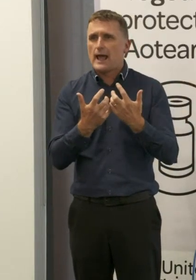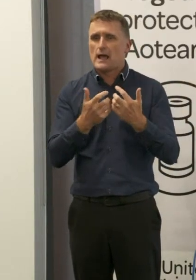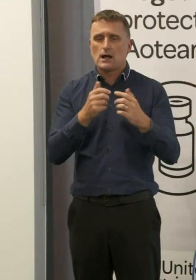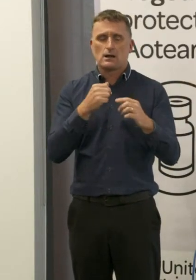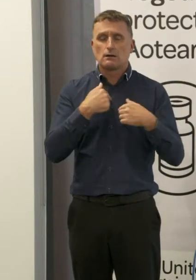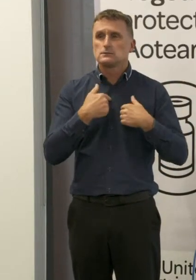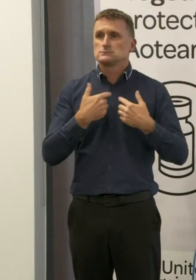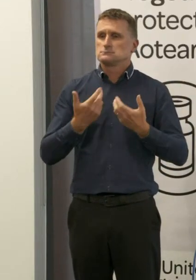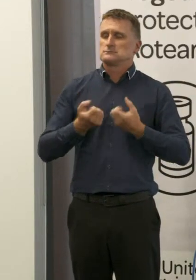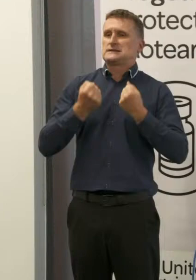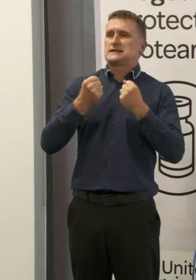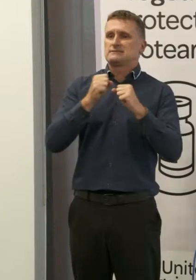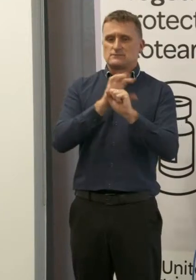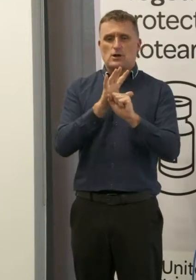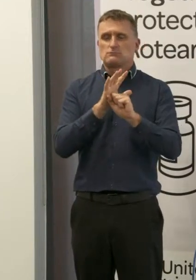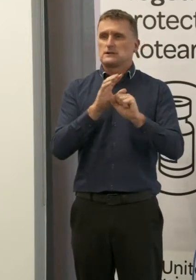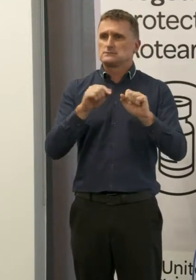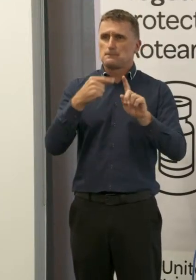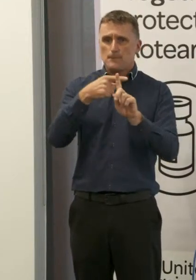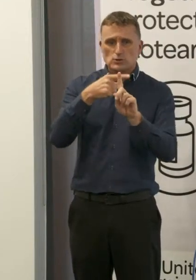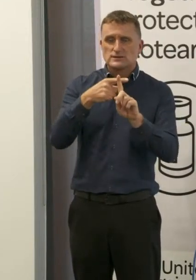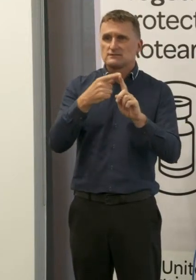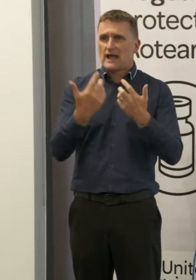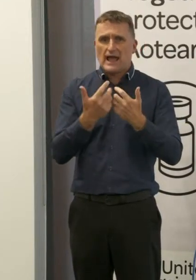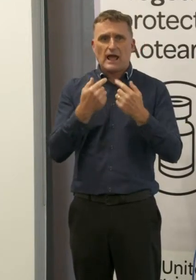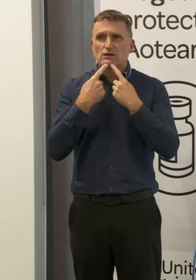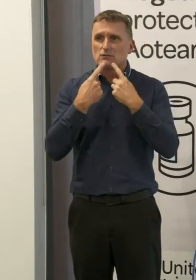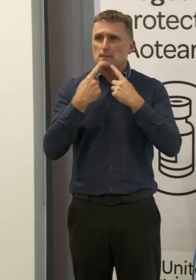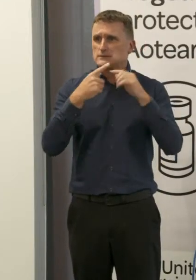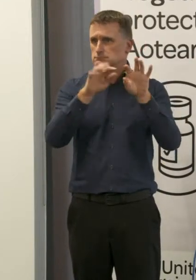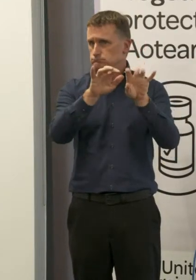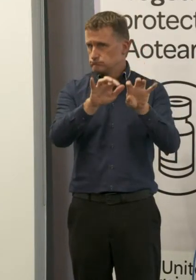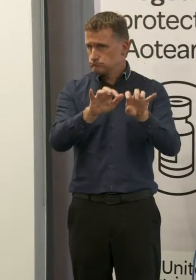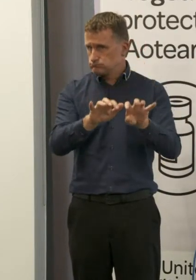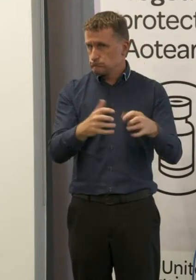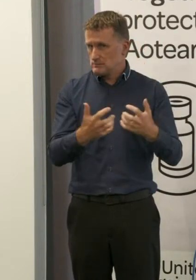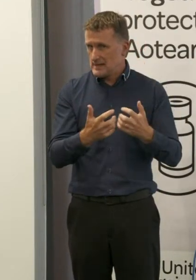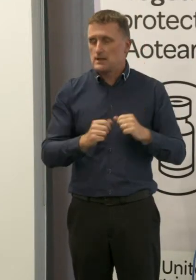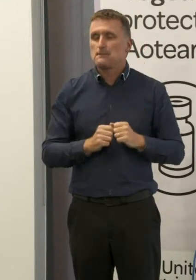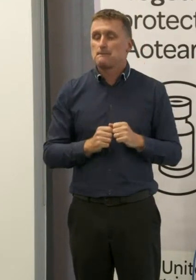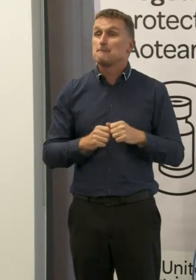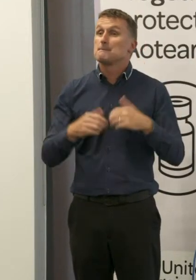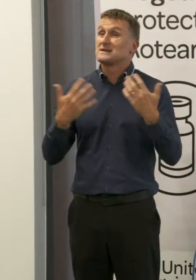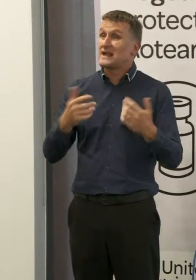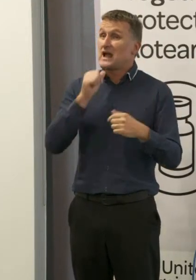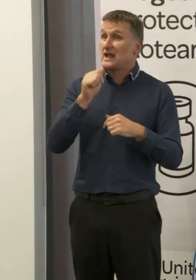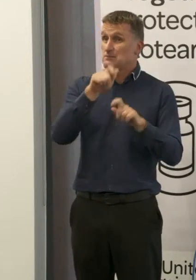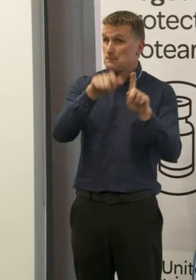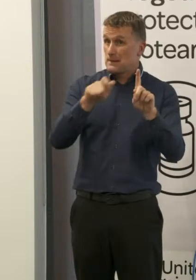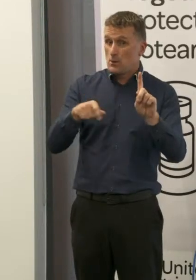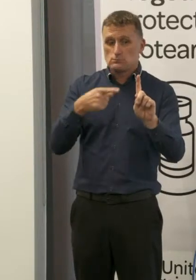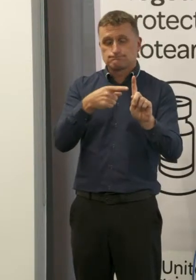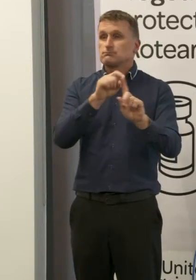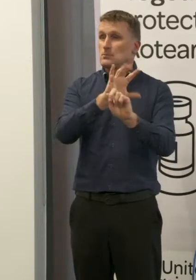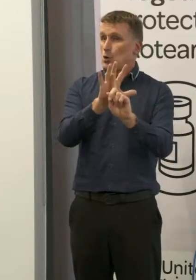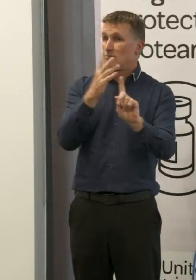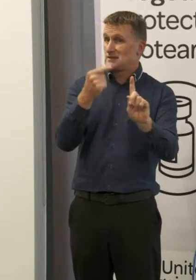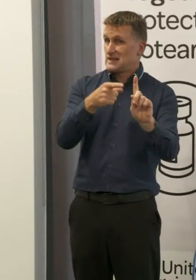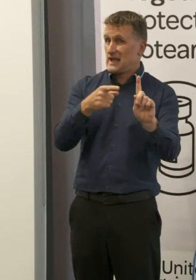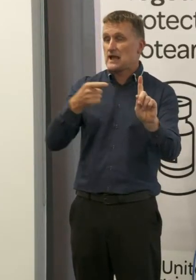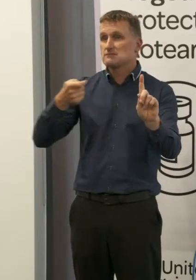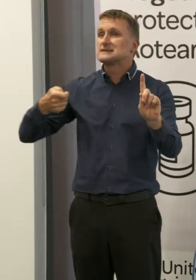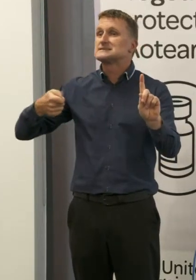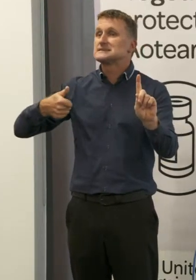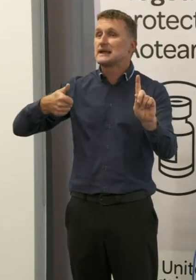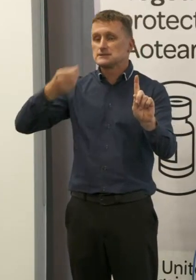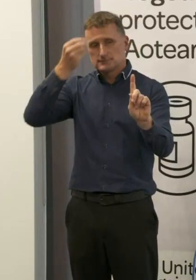results in the future. But for now, people receive that text message. And again, we'll show you what that looks like, because we're